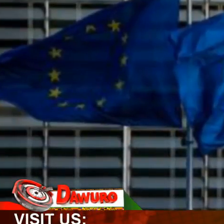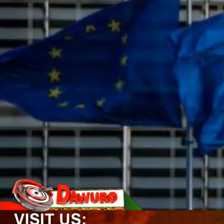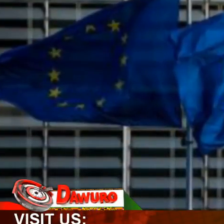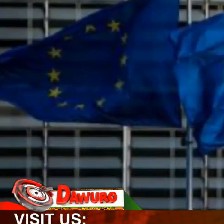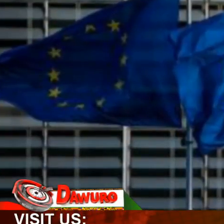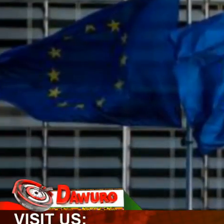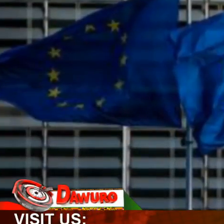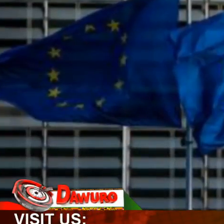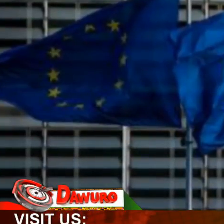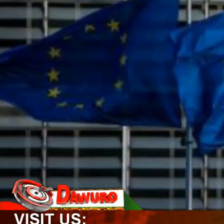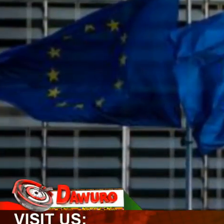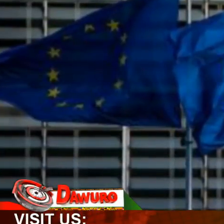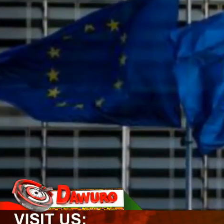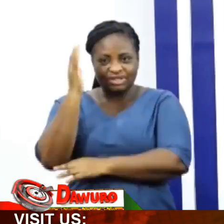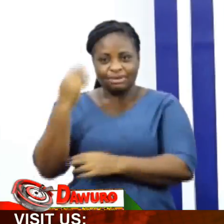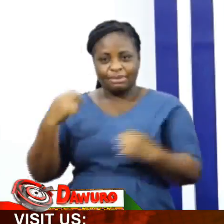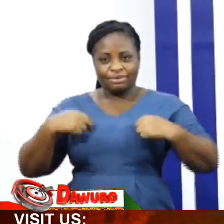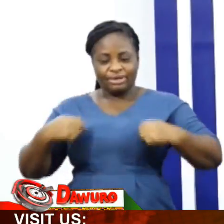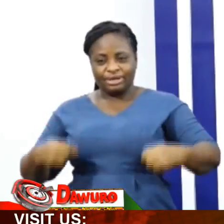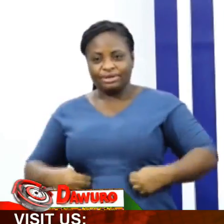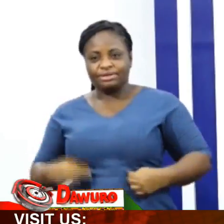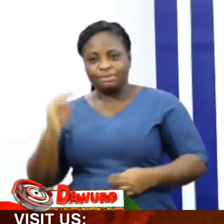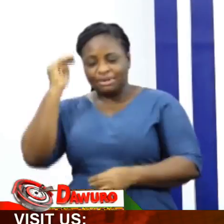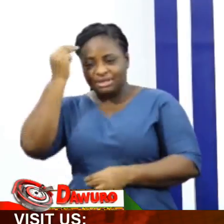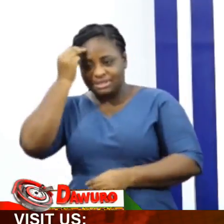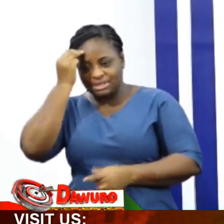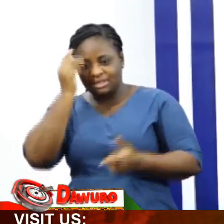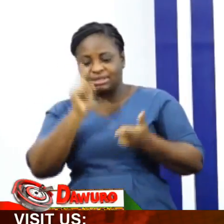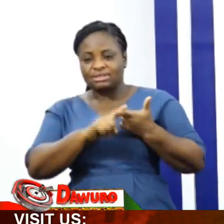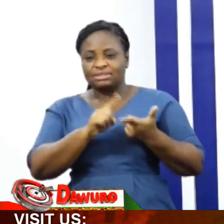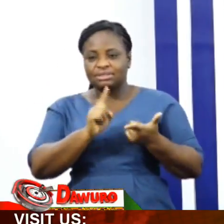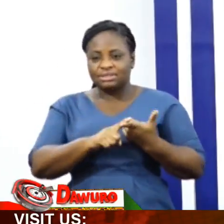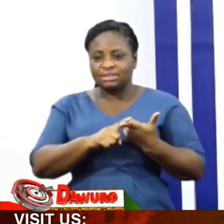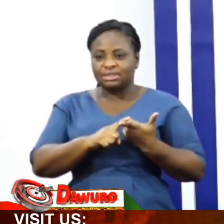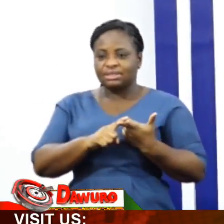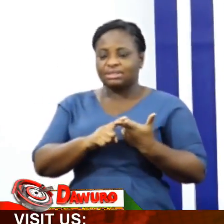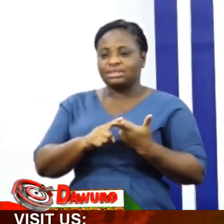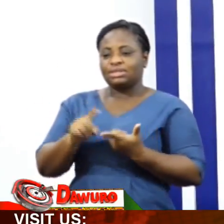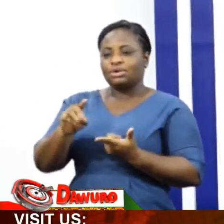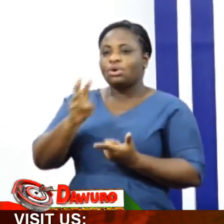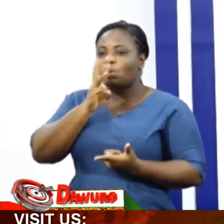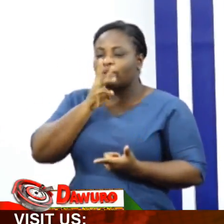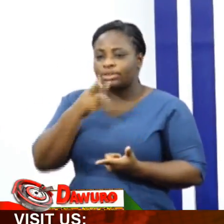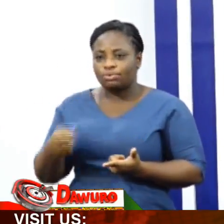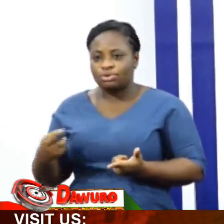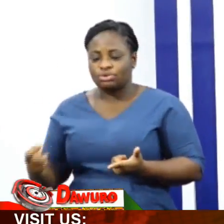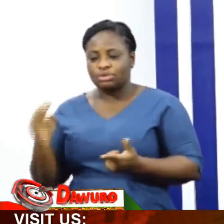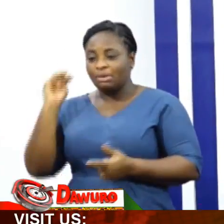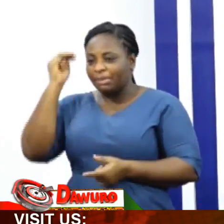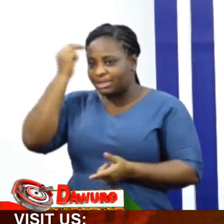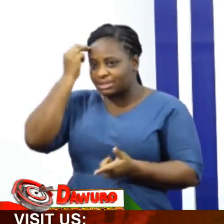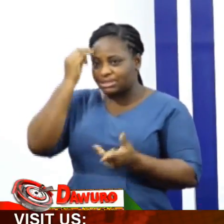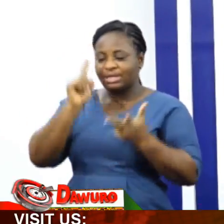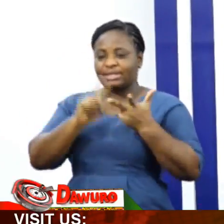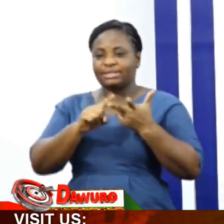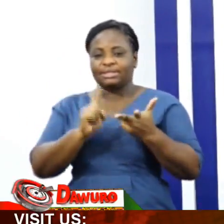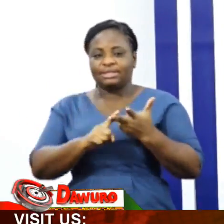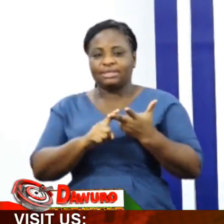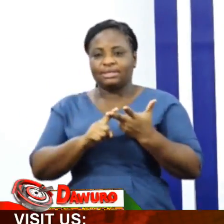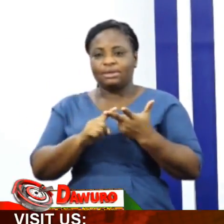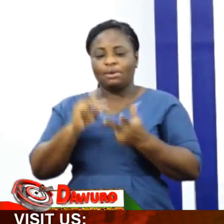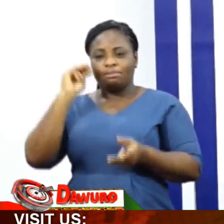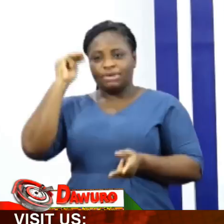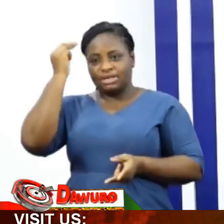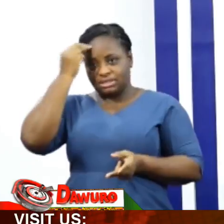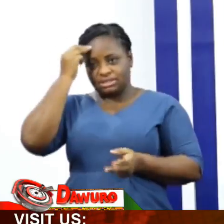Australia, Canada, Georgia, Japan, Morocco, New Zealand,